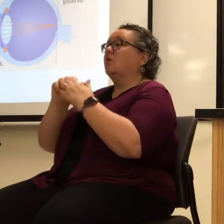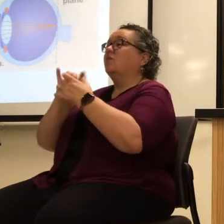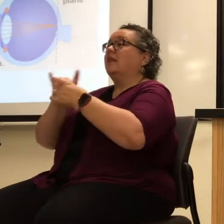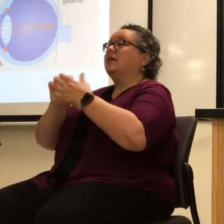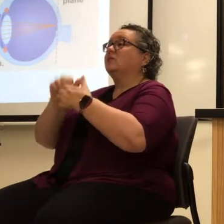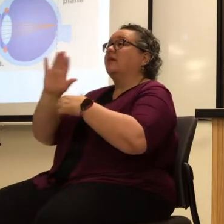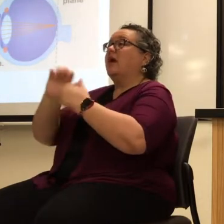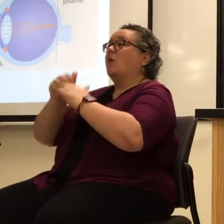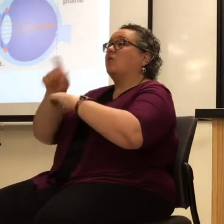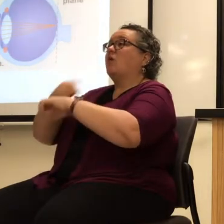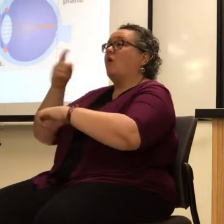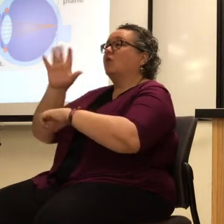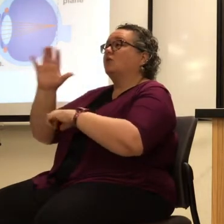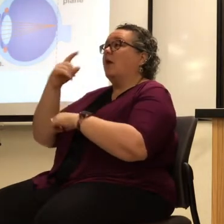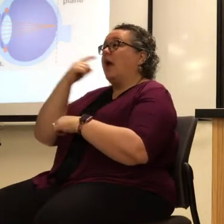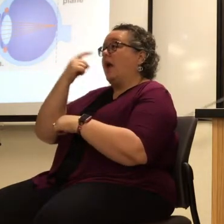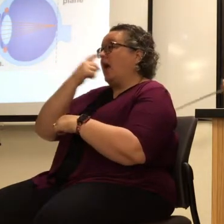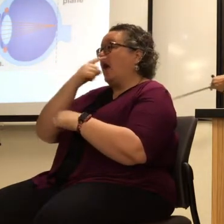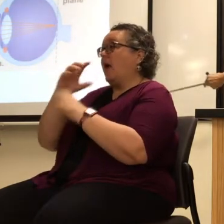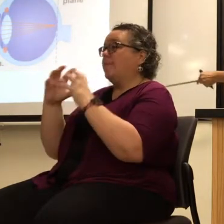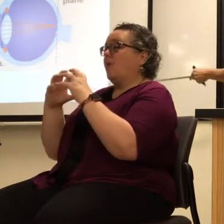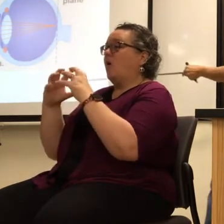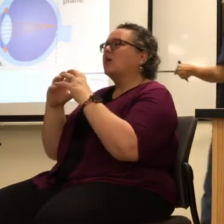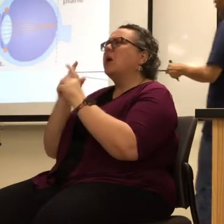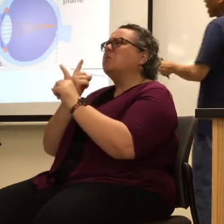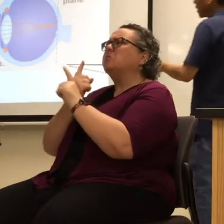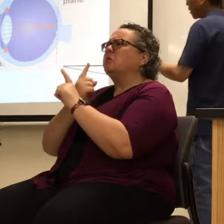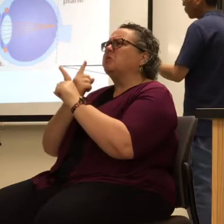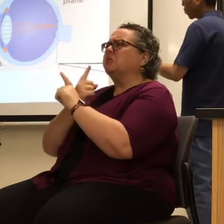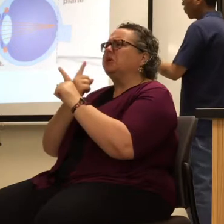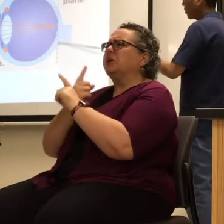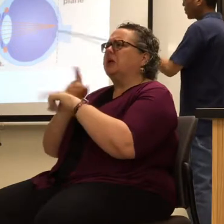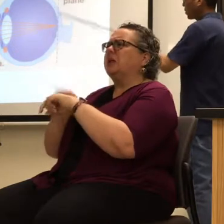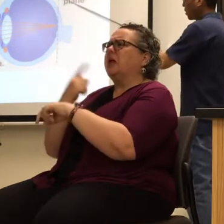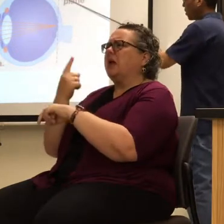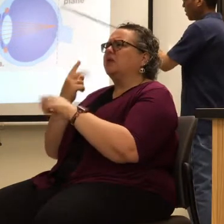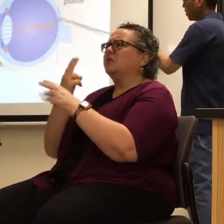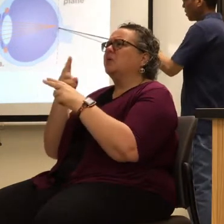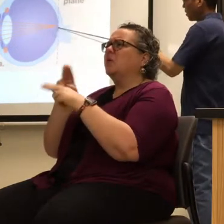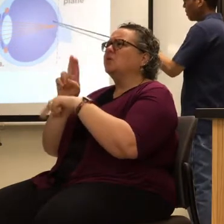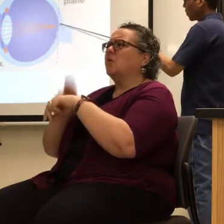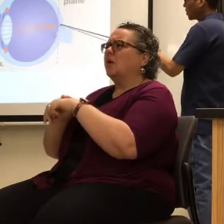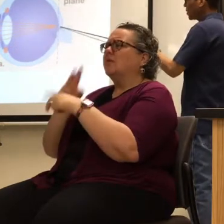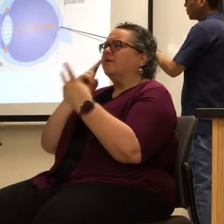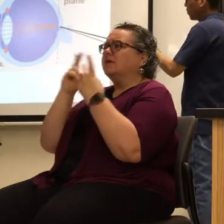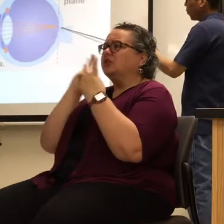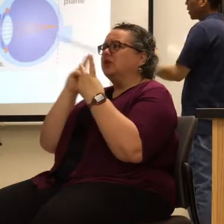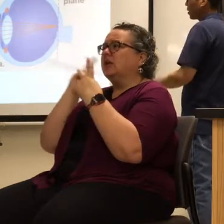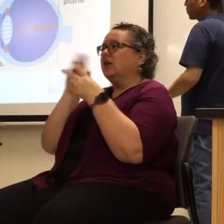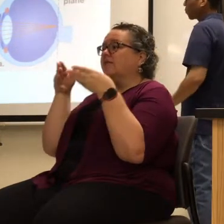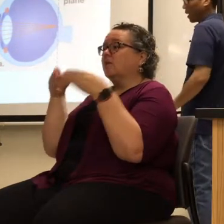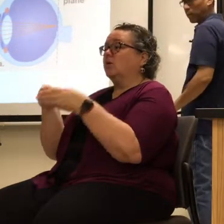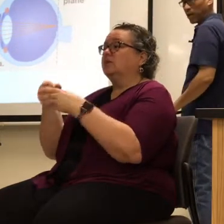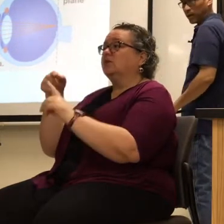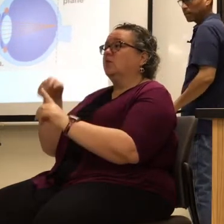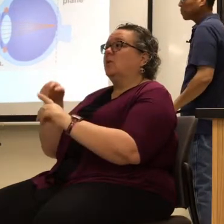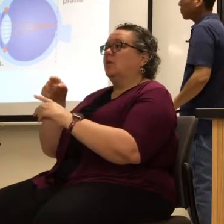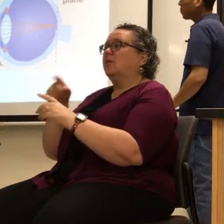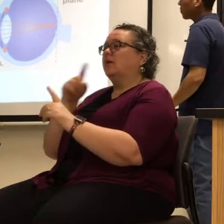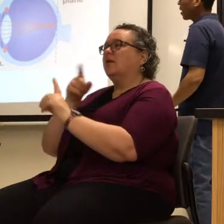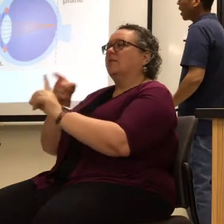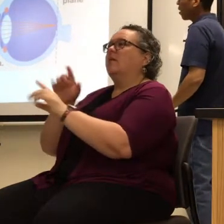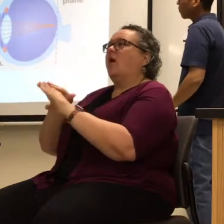eyeball. So an appropriate length emmetropic eye of normal vision, it focuses to a point in the right